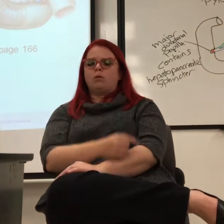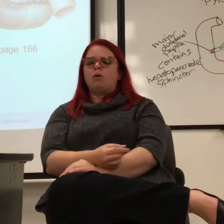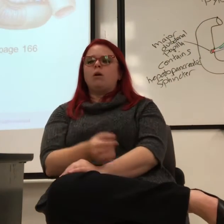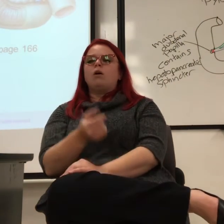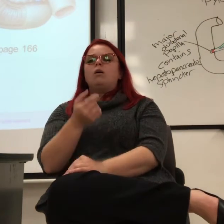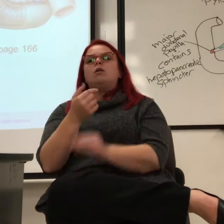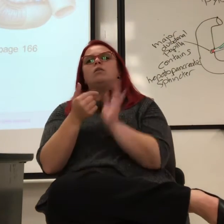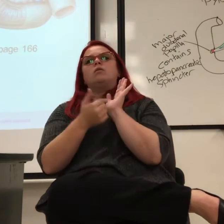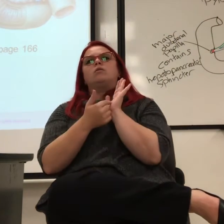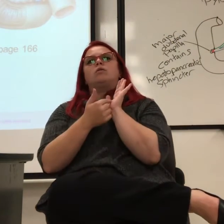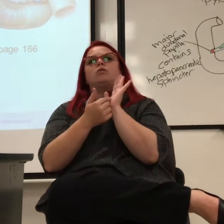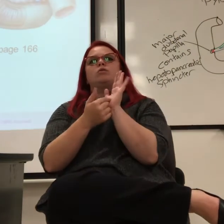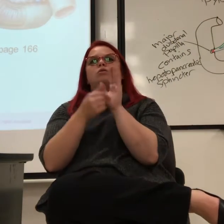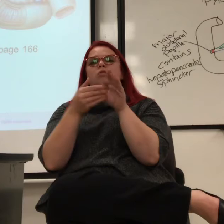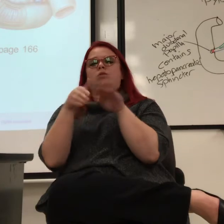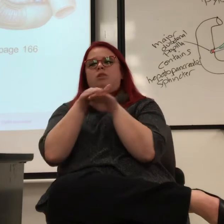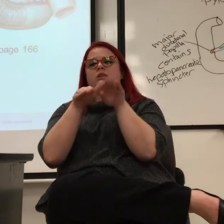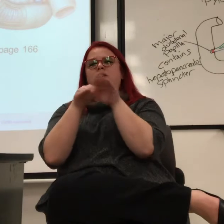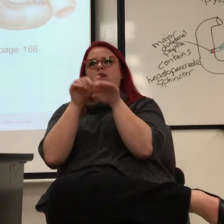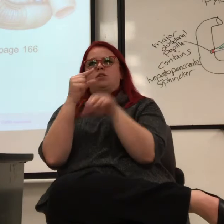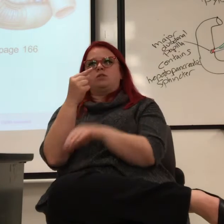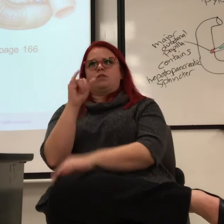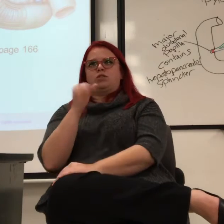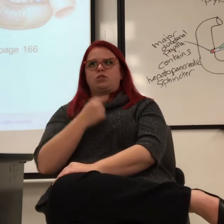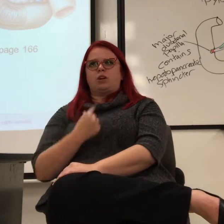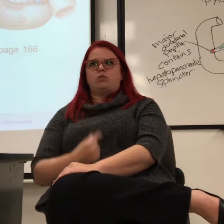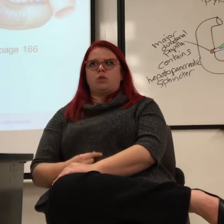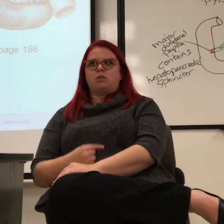They show the layering of the GI tract wall.